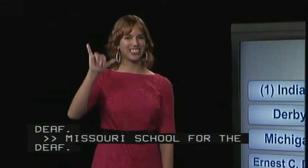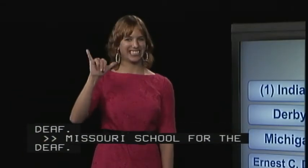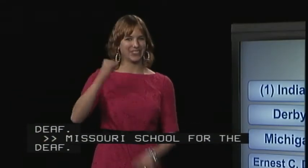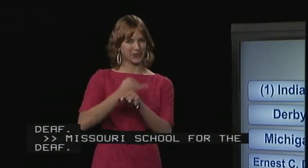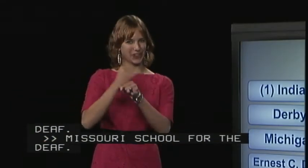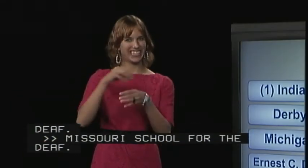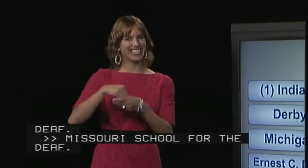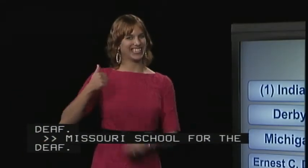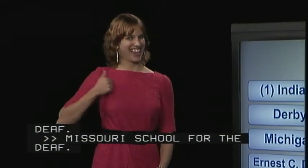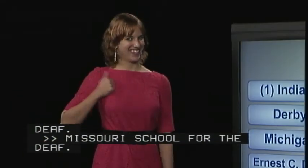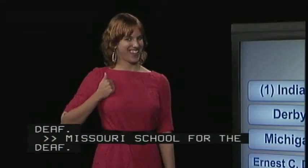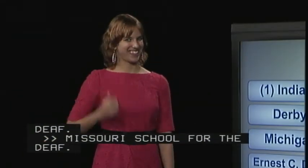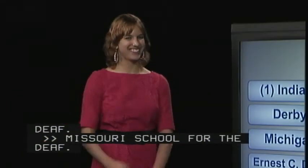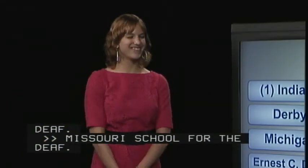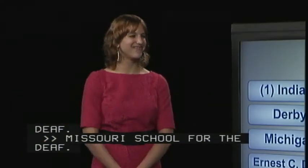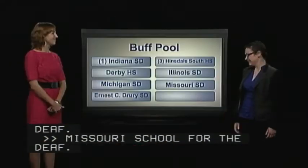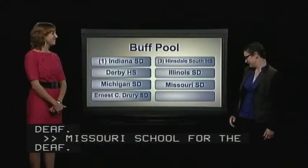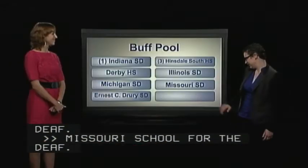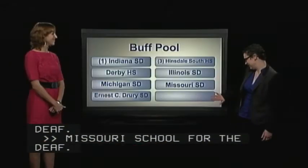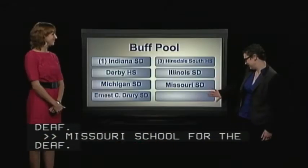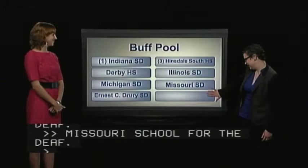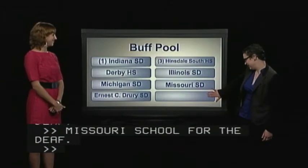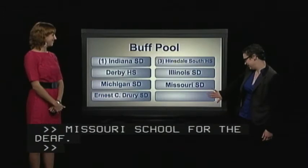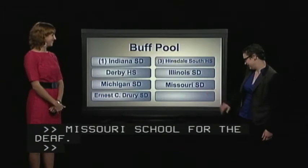Ernest C. Drury School for the Deaf in Canada.